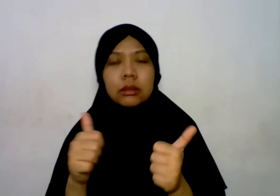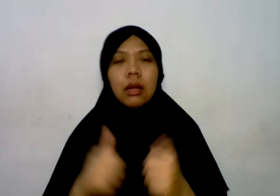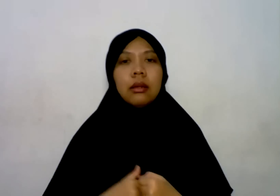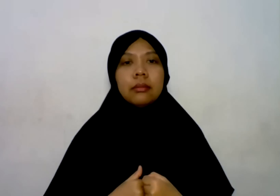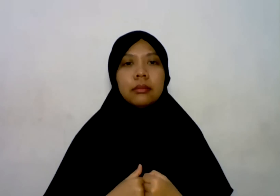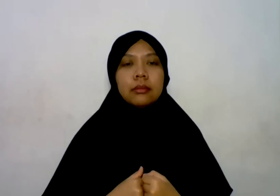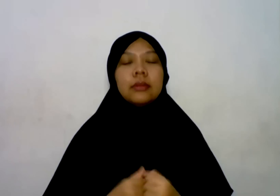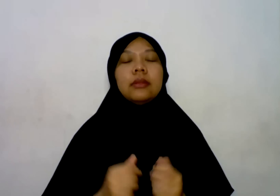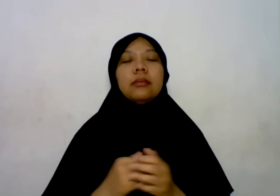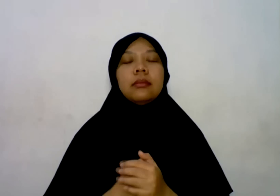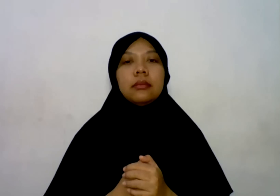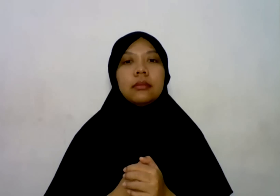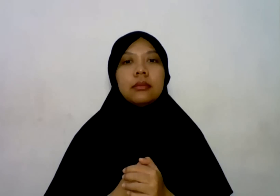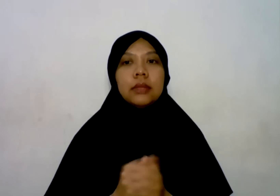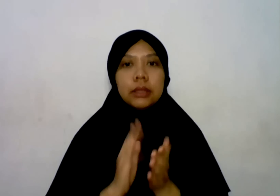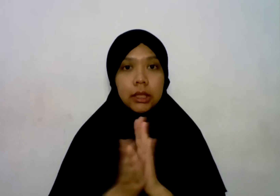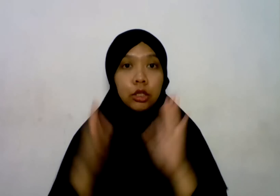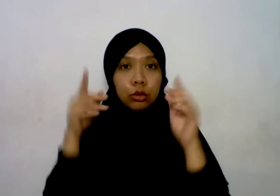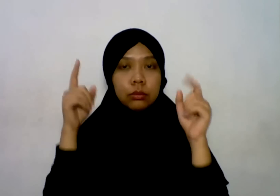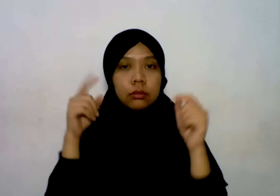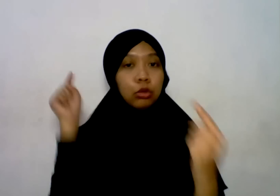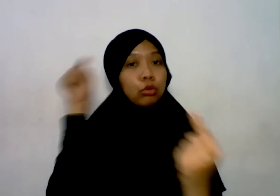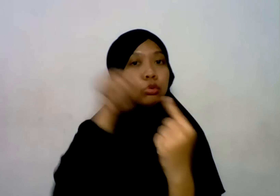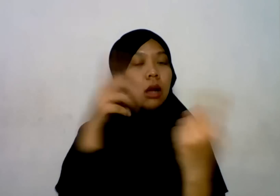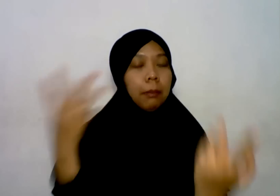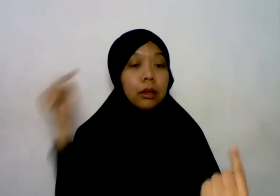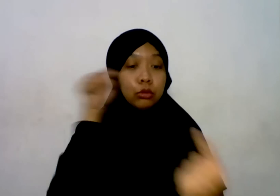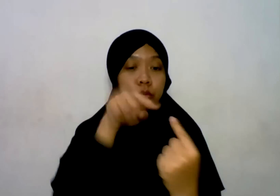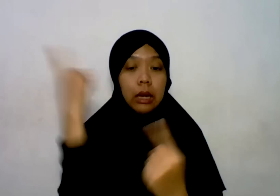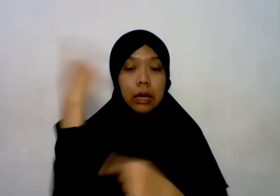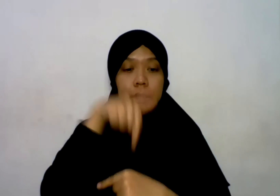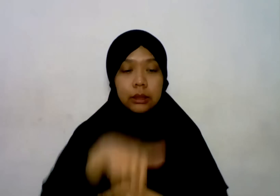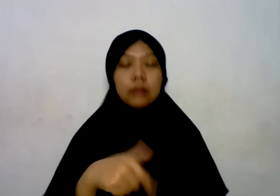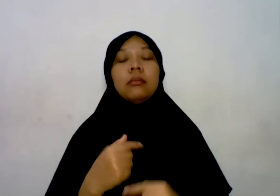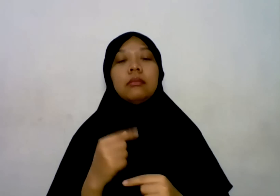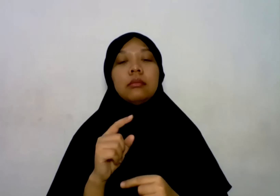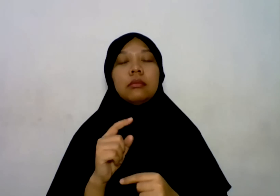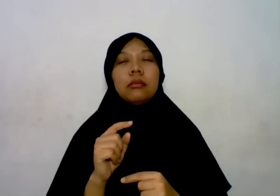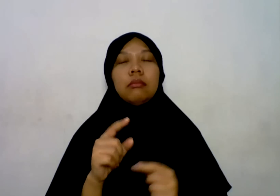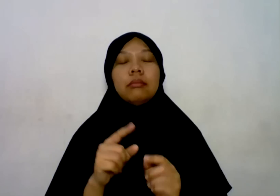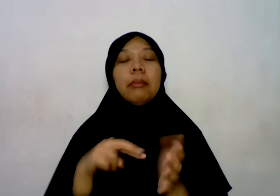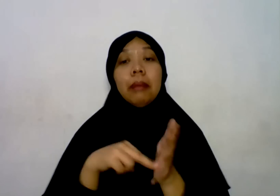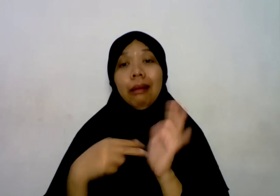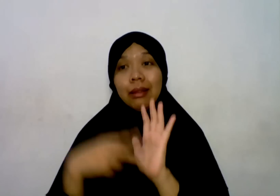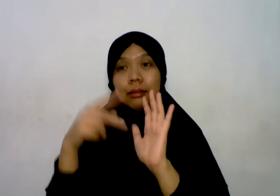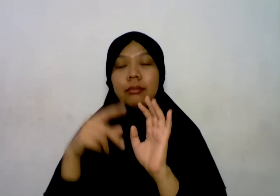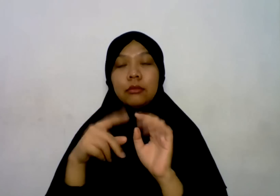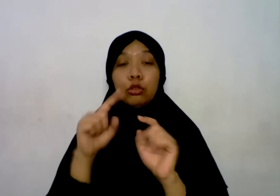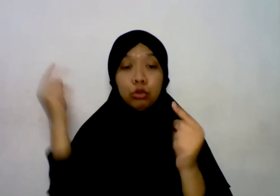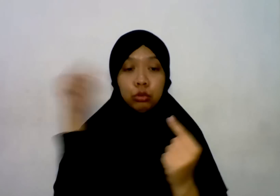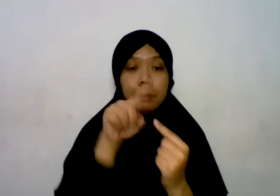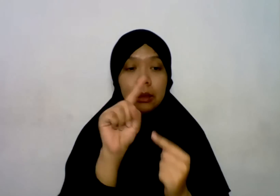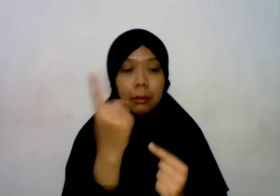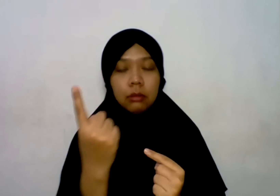aim. One probably is that what kind of actions that are actually needed to address this problem?